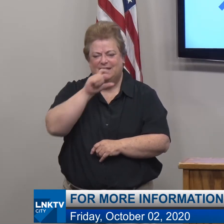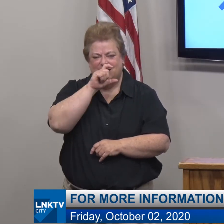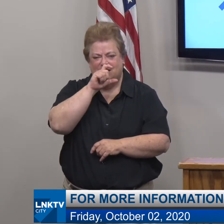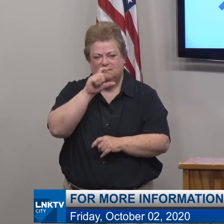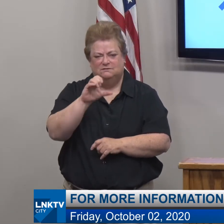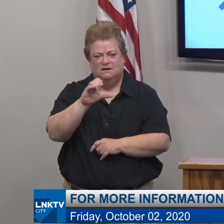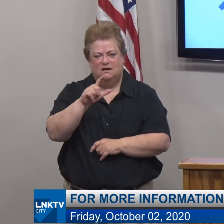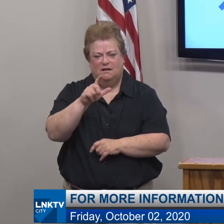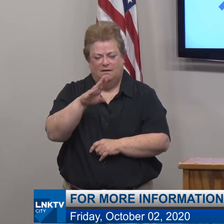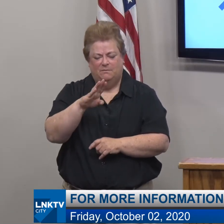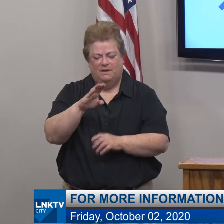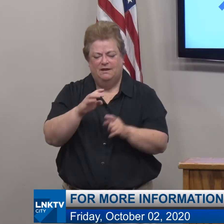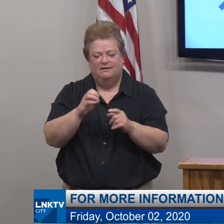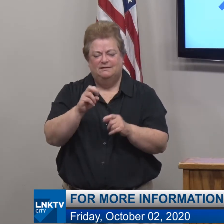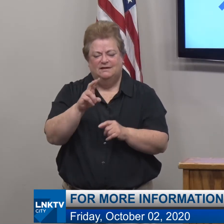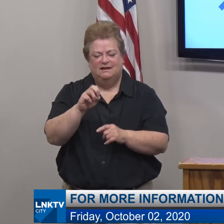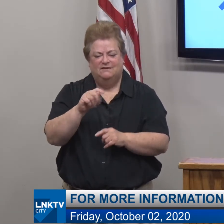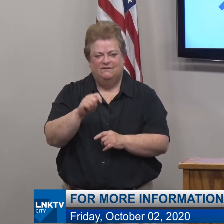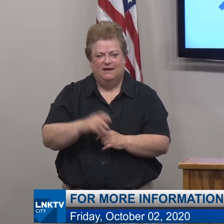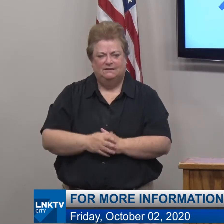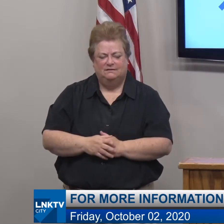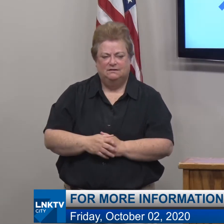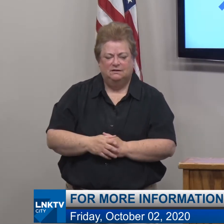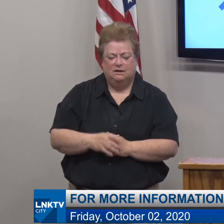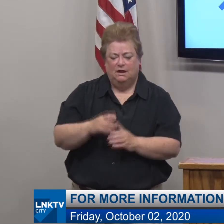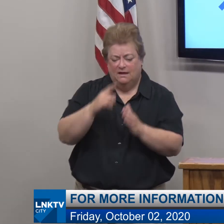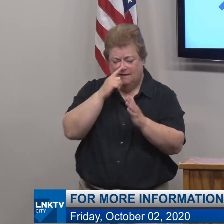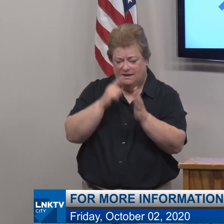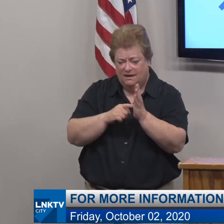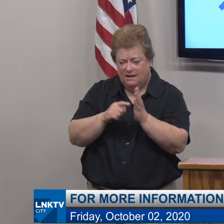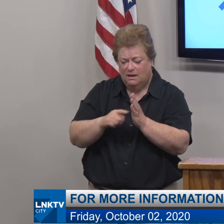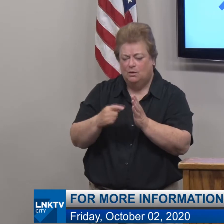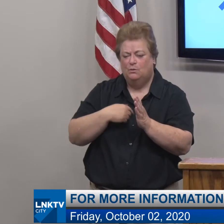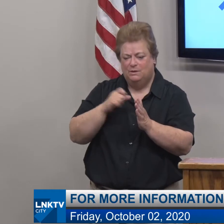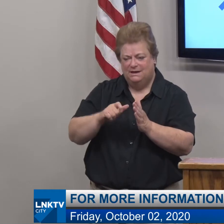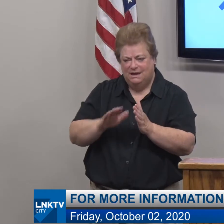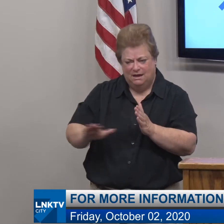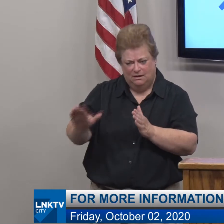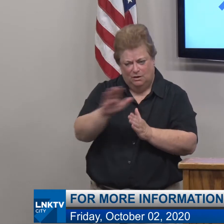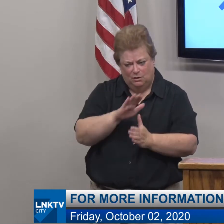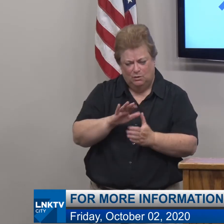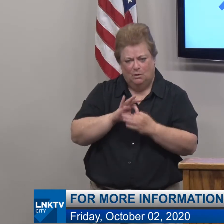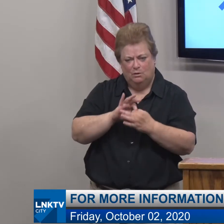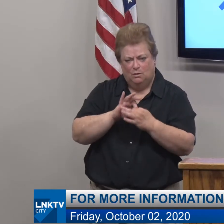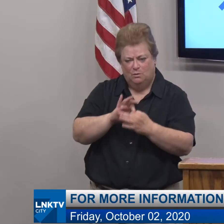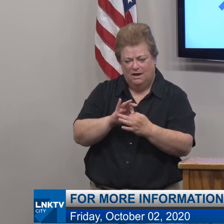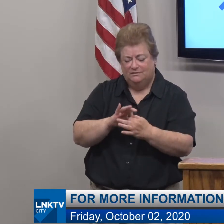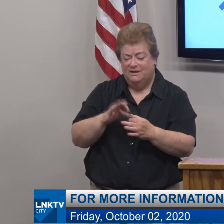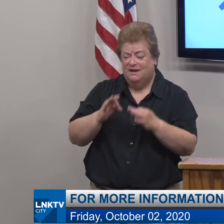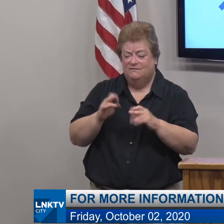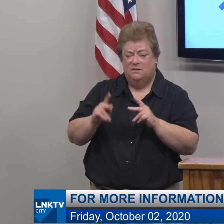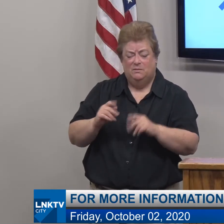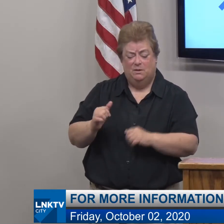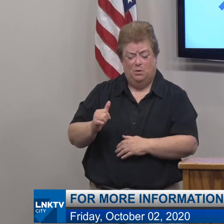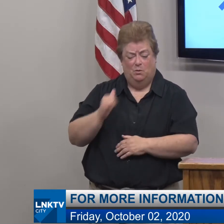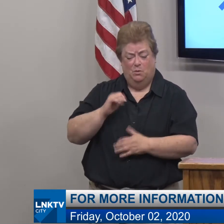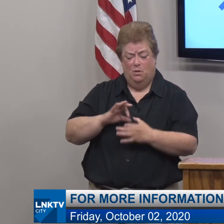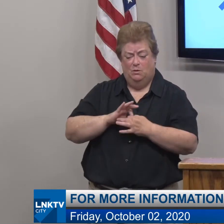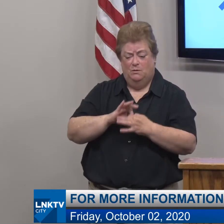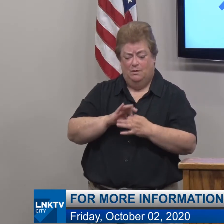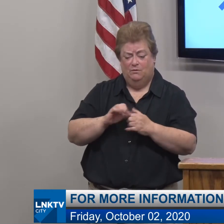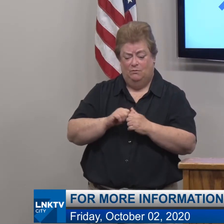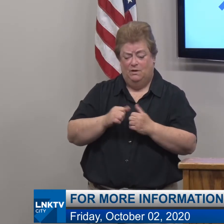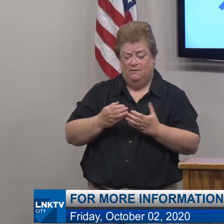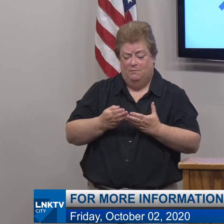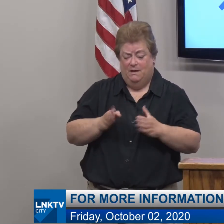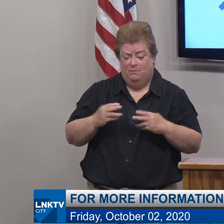event. Contact tracing requires the public's cooperation. If people are not cooperative with the public health nurses doing